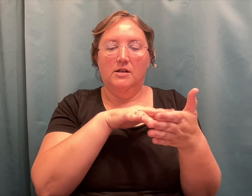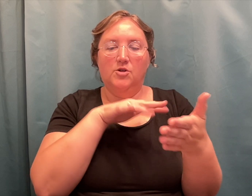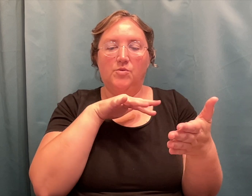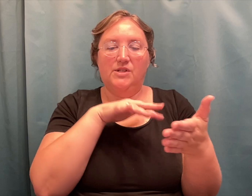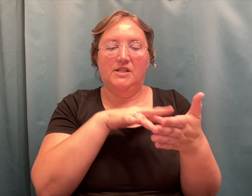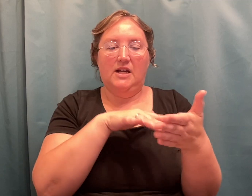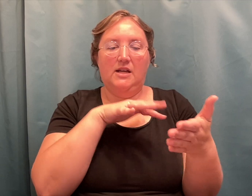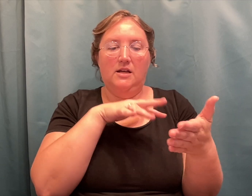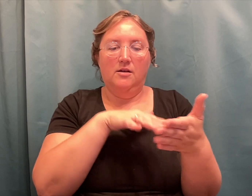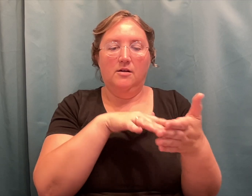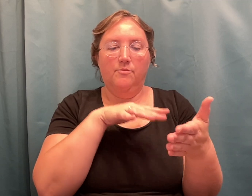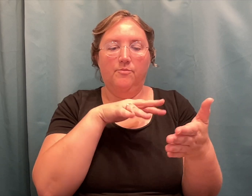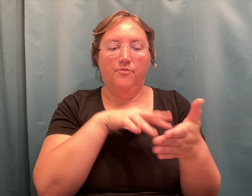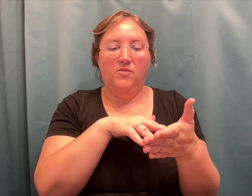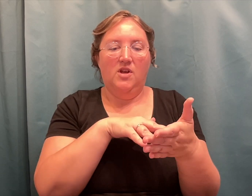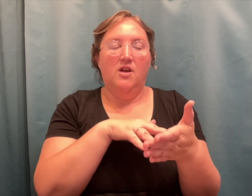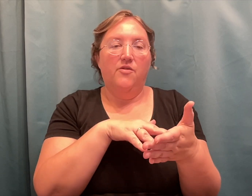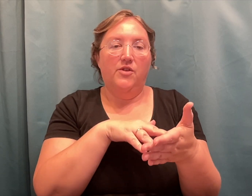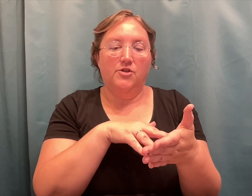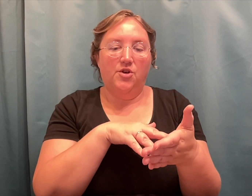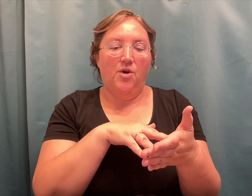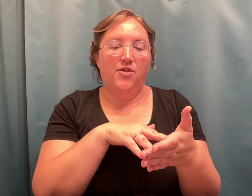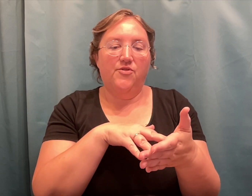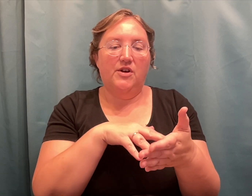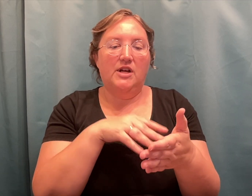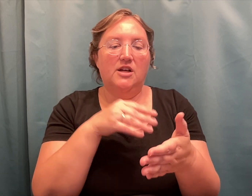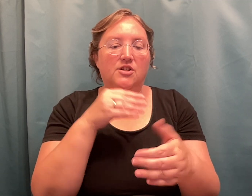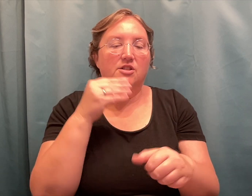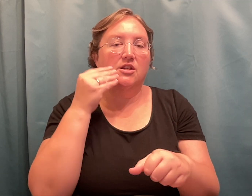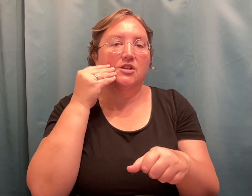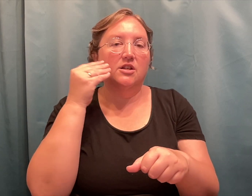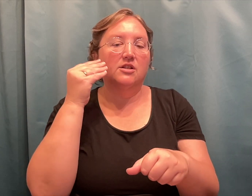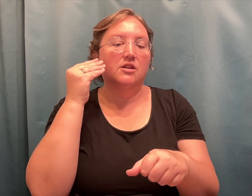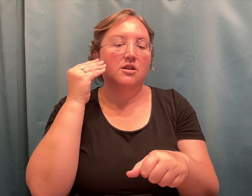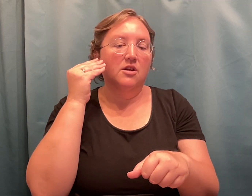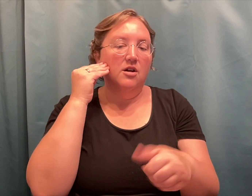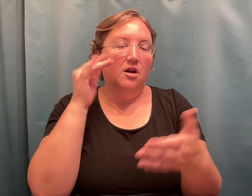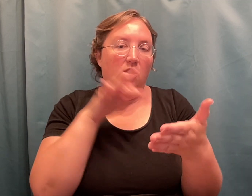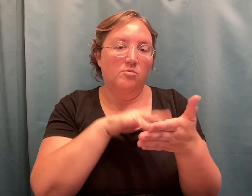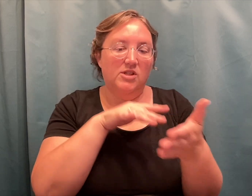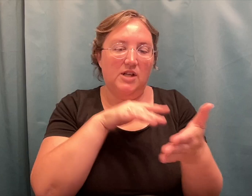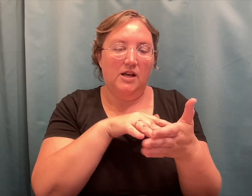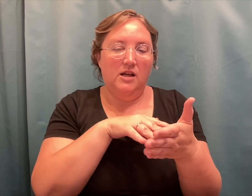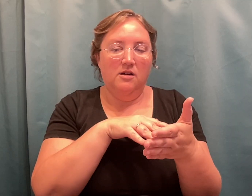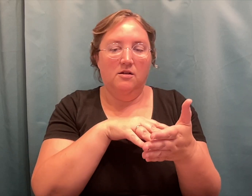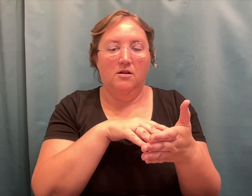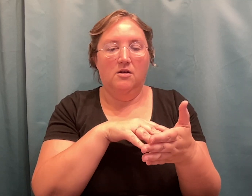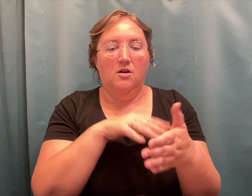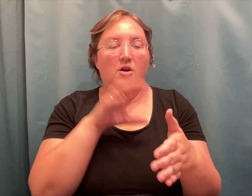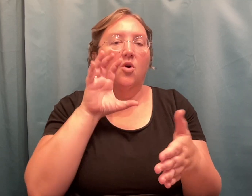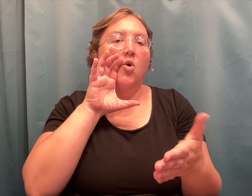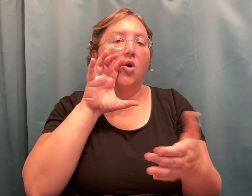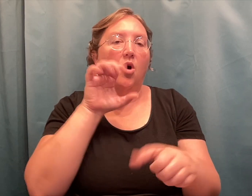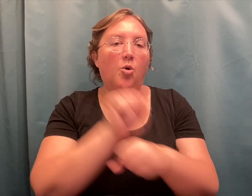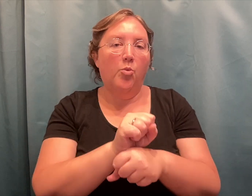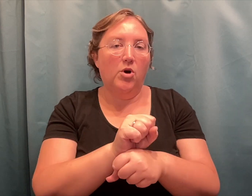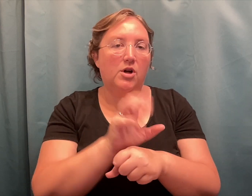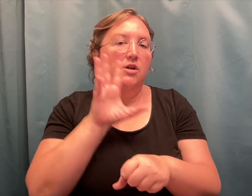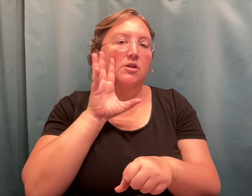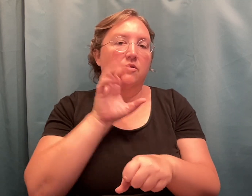To study. They'll show other variations such as home study or homework,